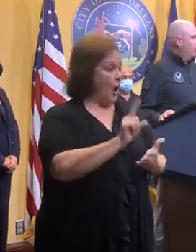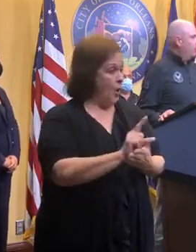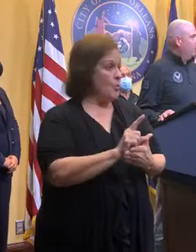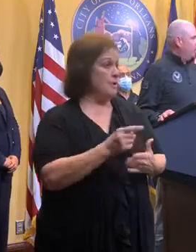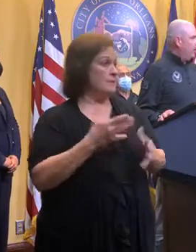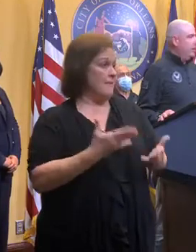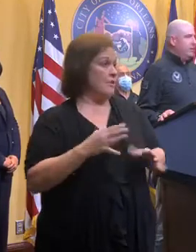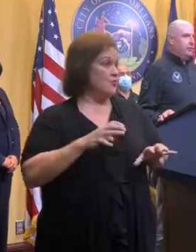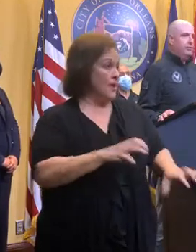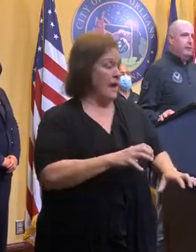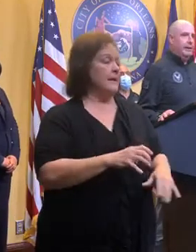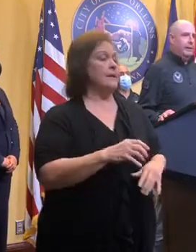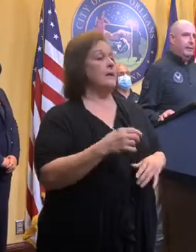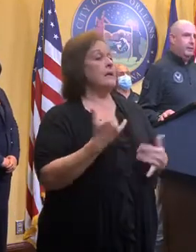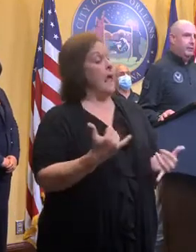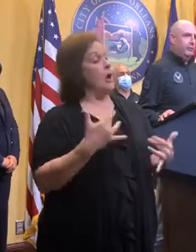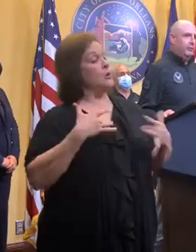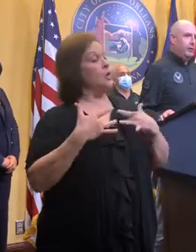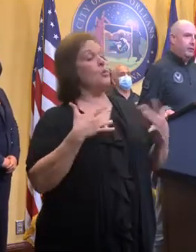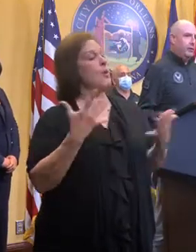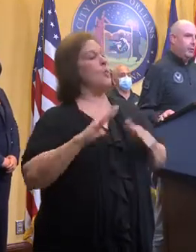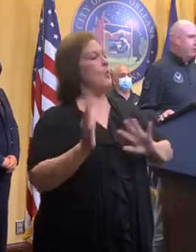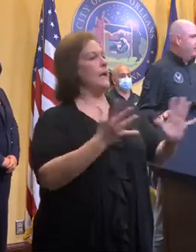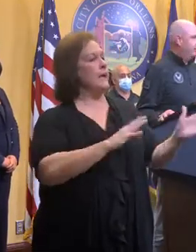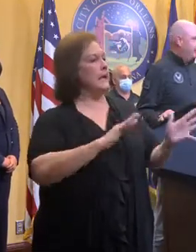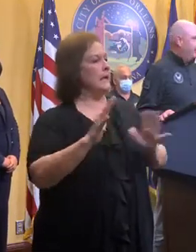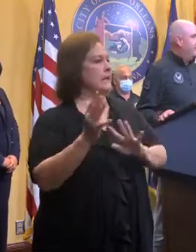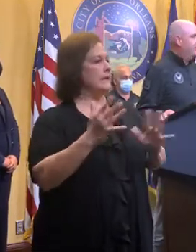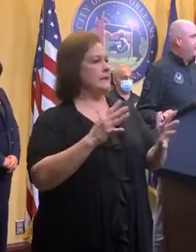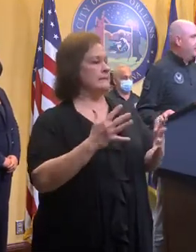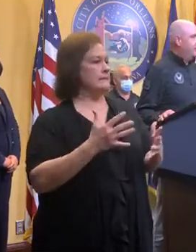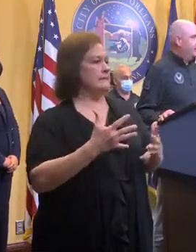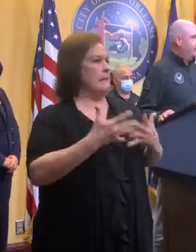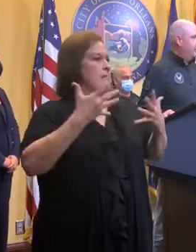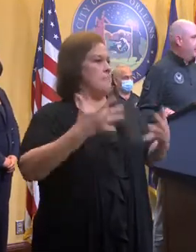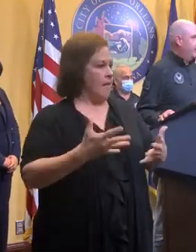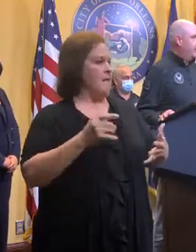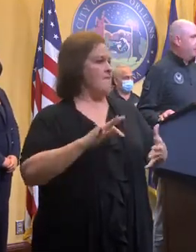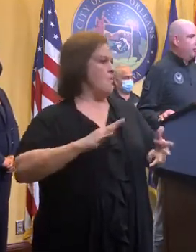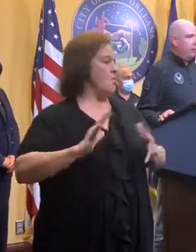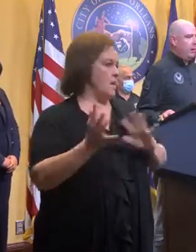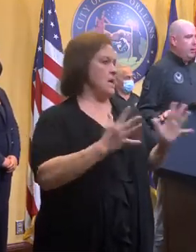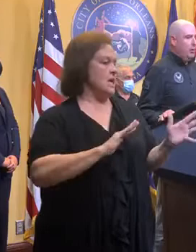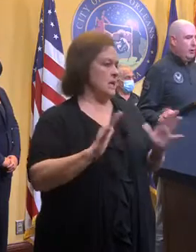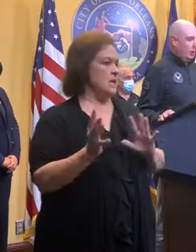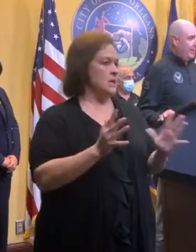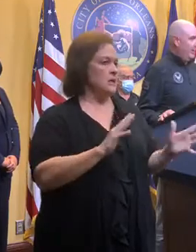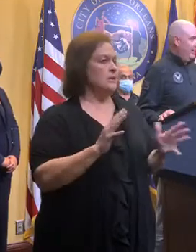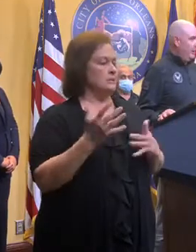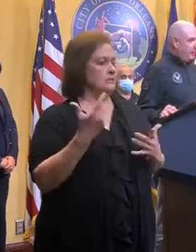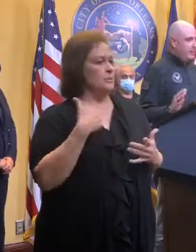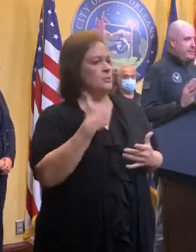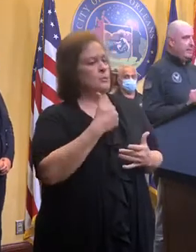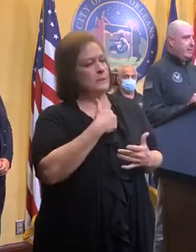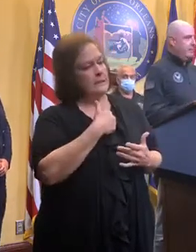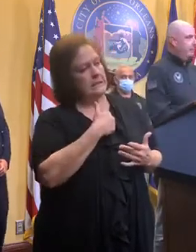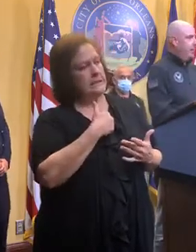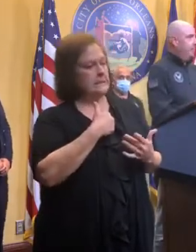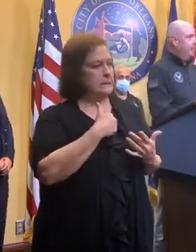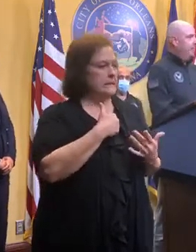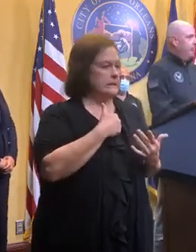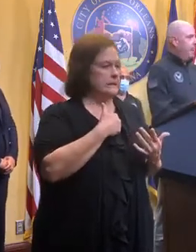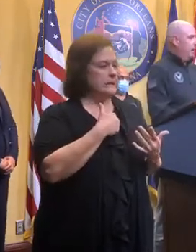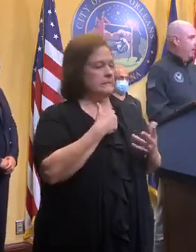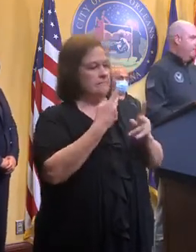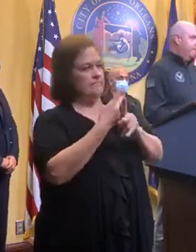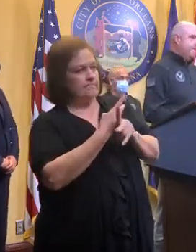little more concerned with wind on this. This is a wind-driven event, obviously, and so we are looking at a pretty tight time